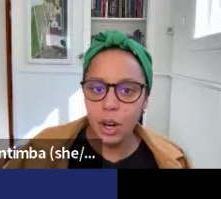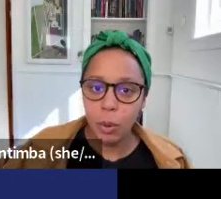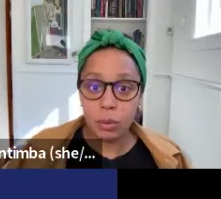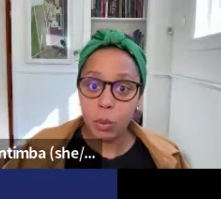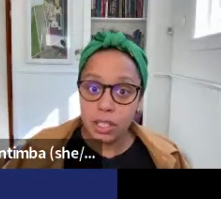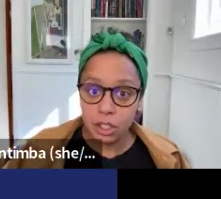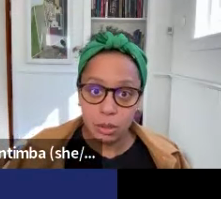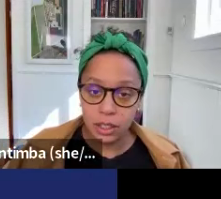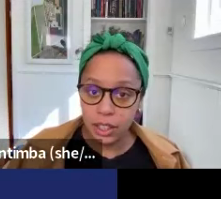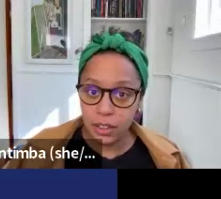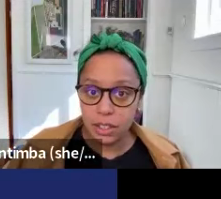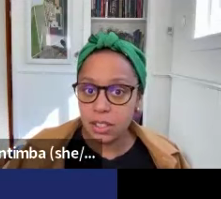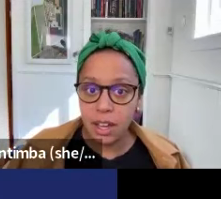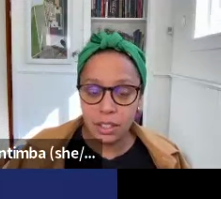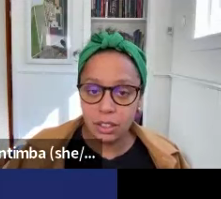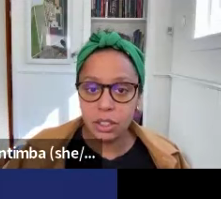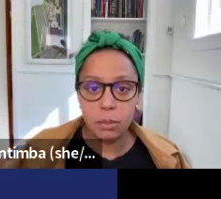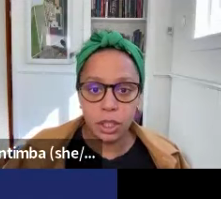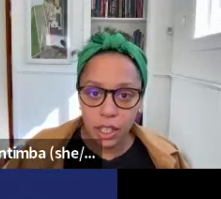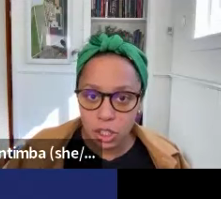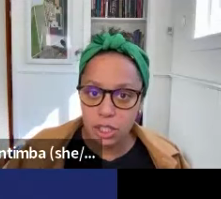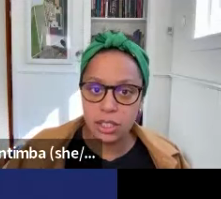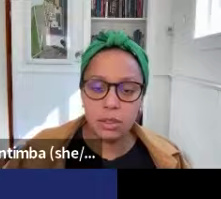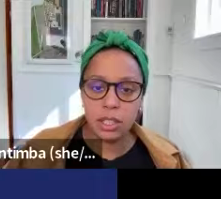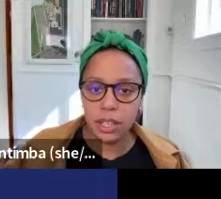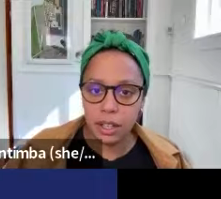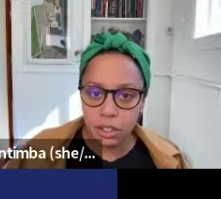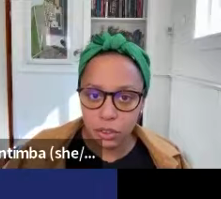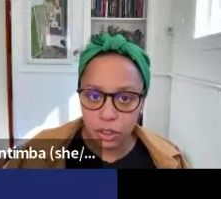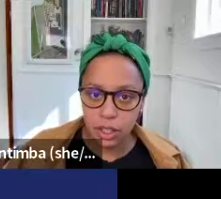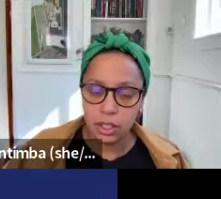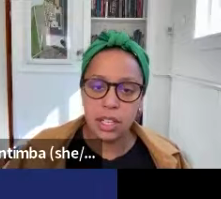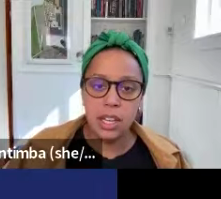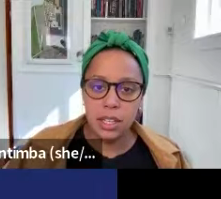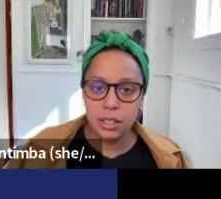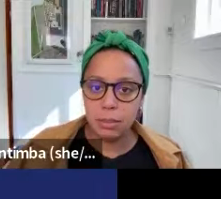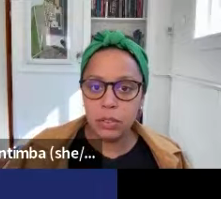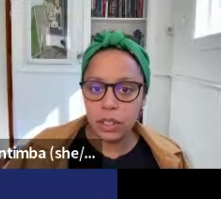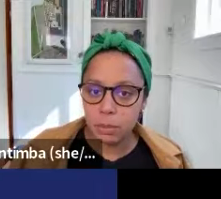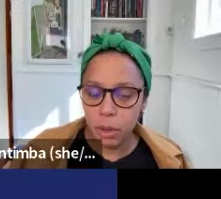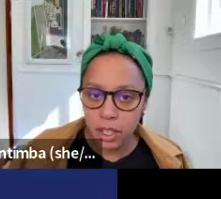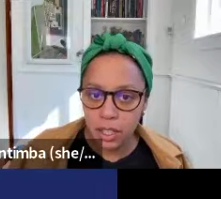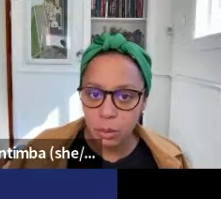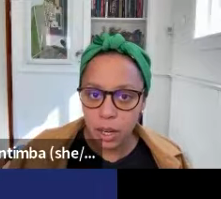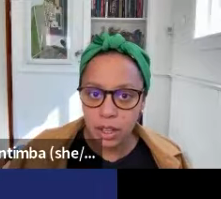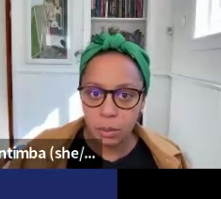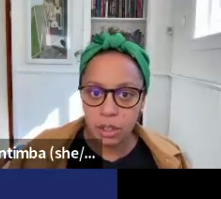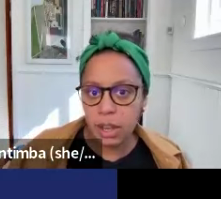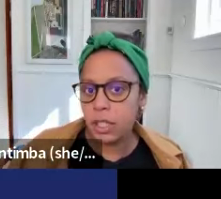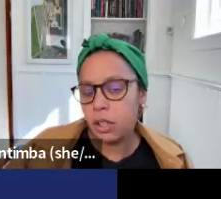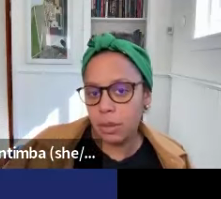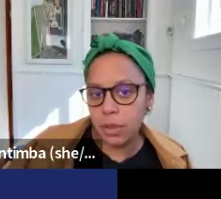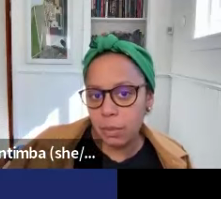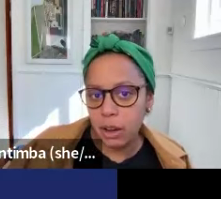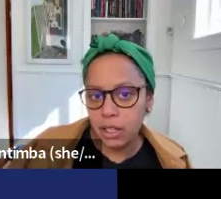but what is he doing? Like, and does that yield communication? Is he using his hands for things? Is he moving his body in a way that would